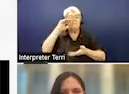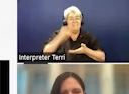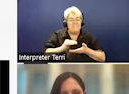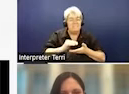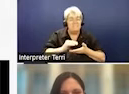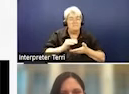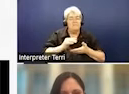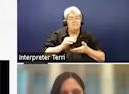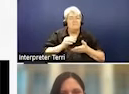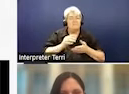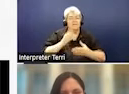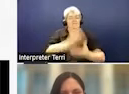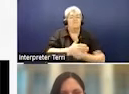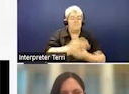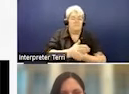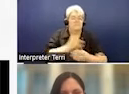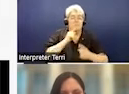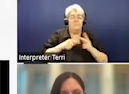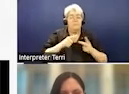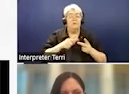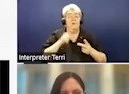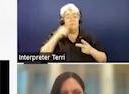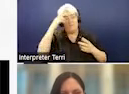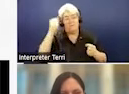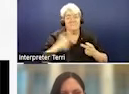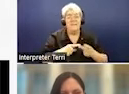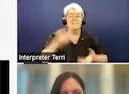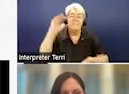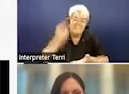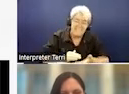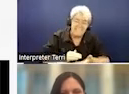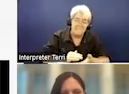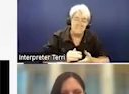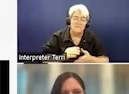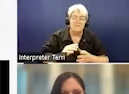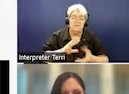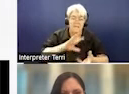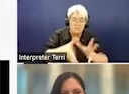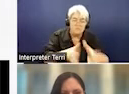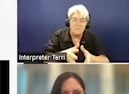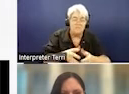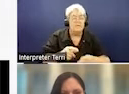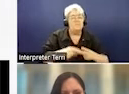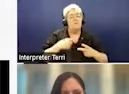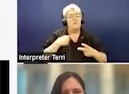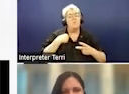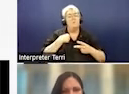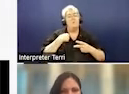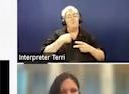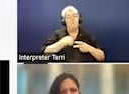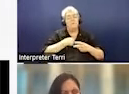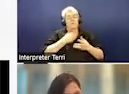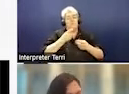with mental illness that may go into crisis, the least intrusive. That's why we advocate that we need to look